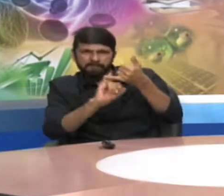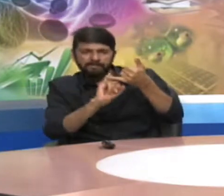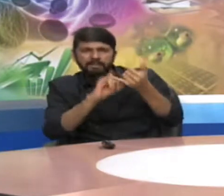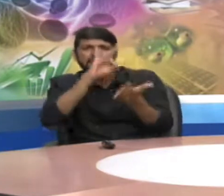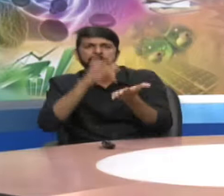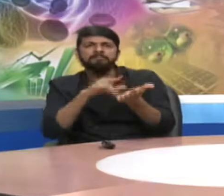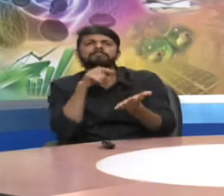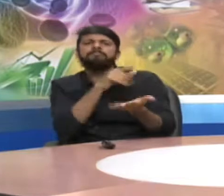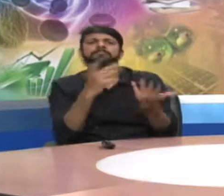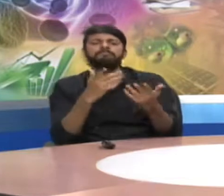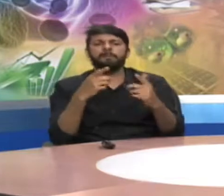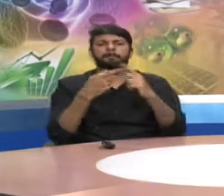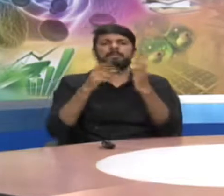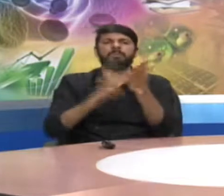Armomalai,